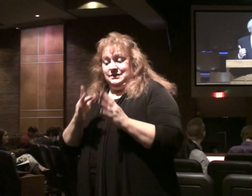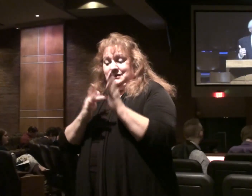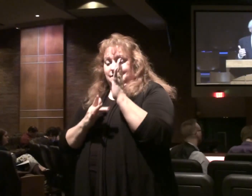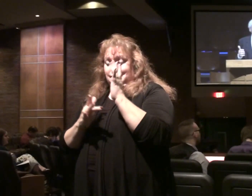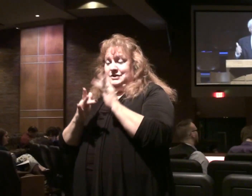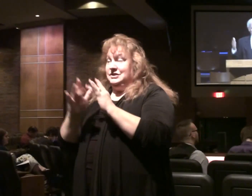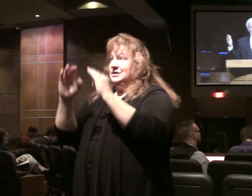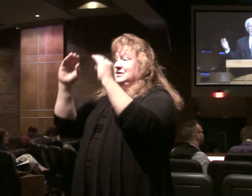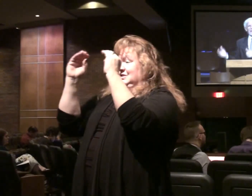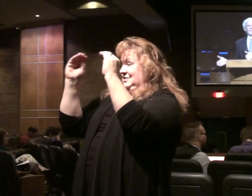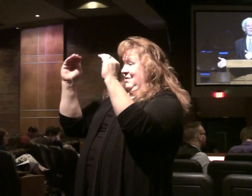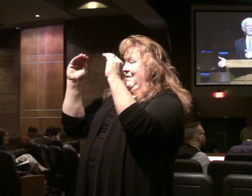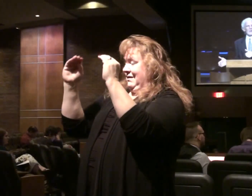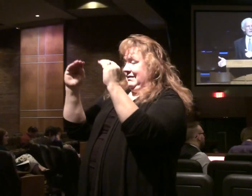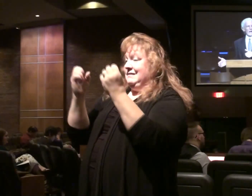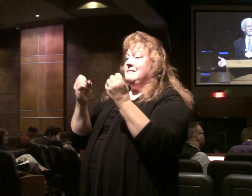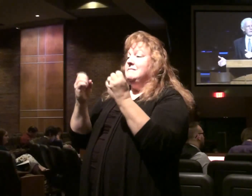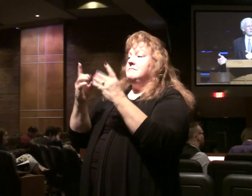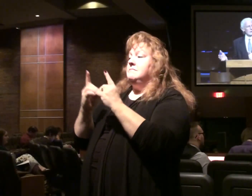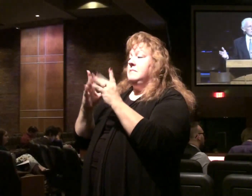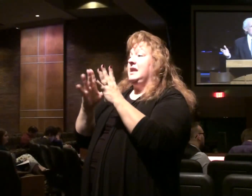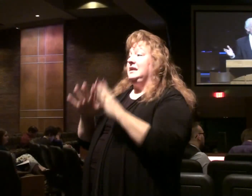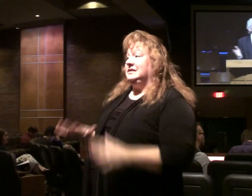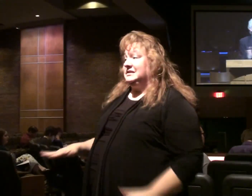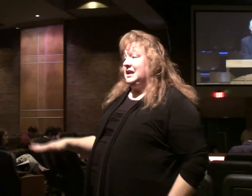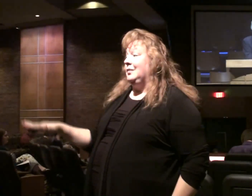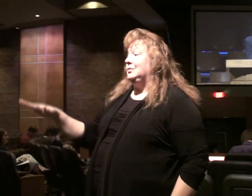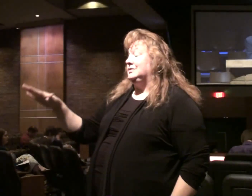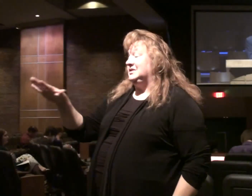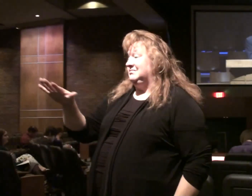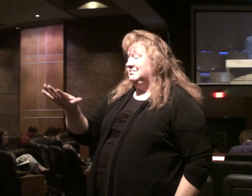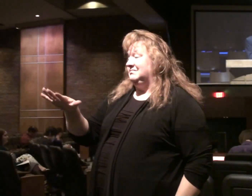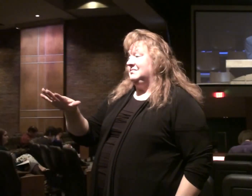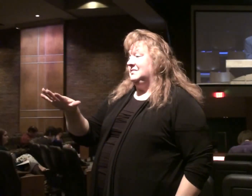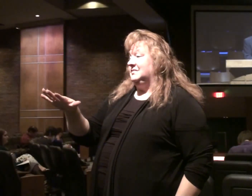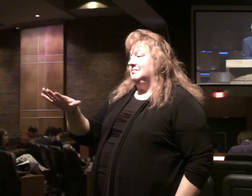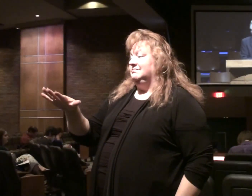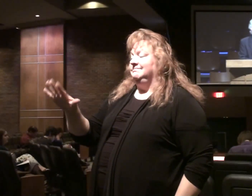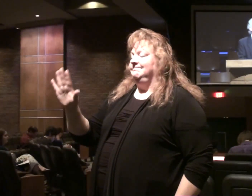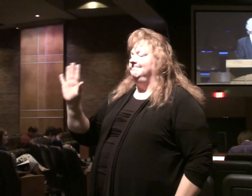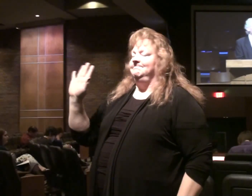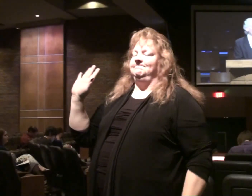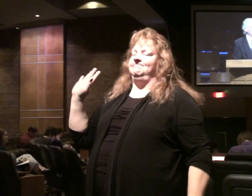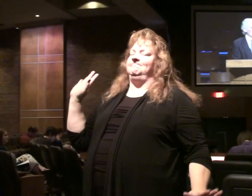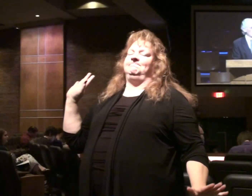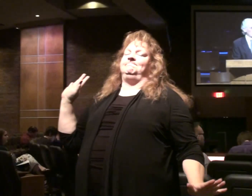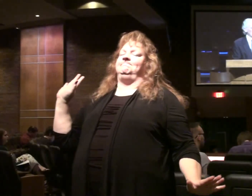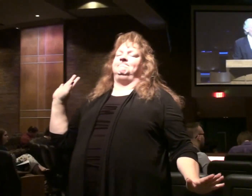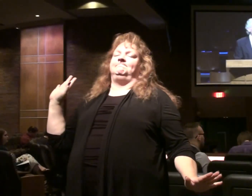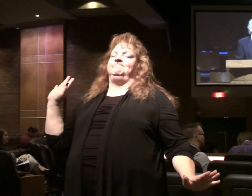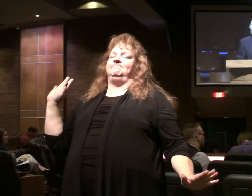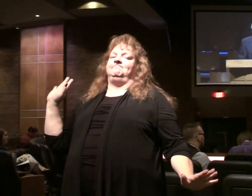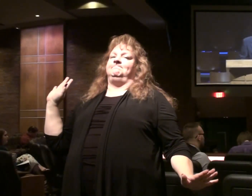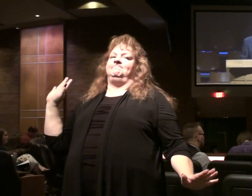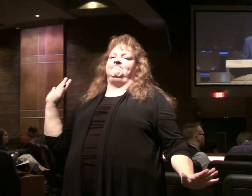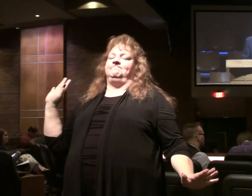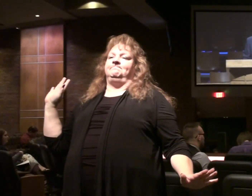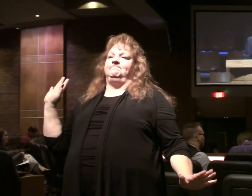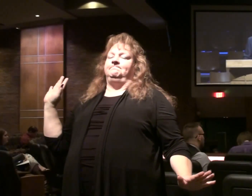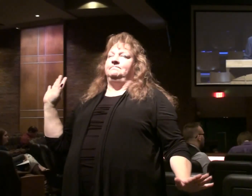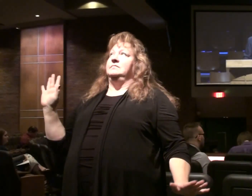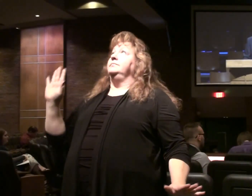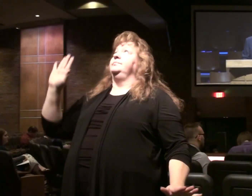was teaching, many of his disciples turned back and didn't follow him.